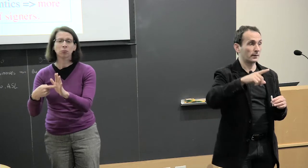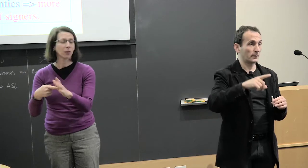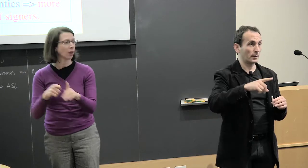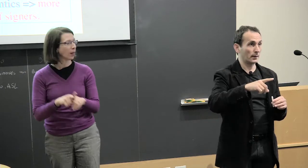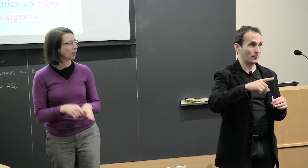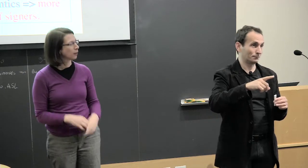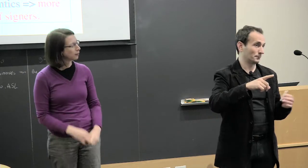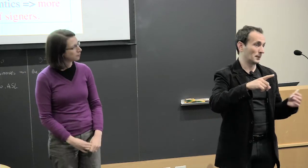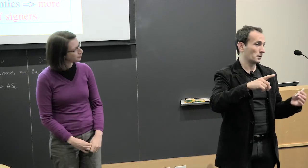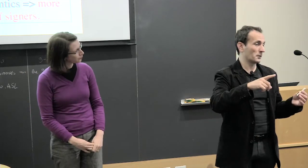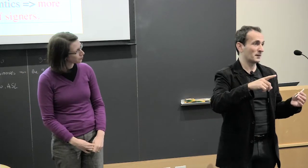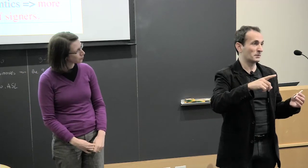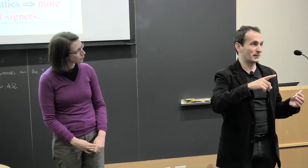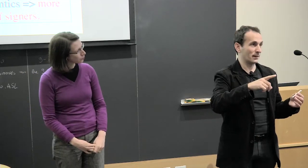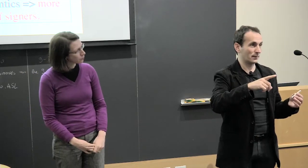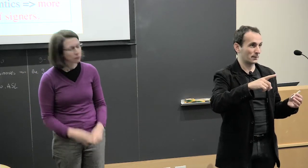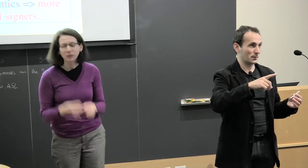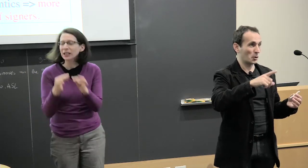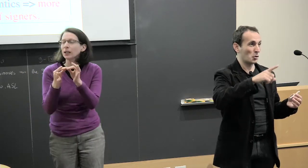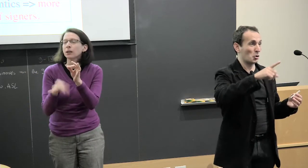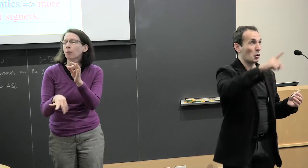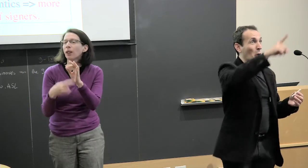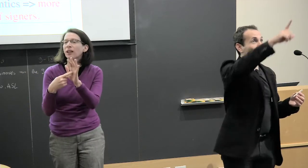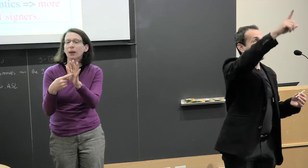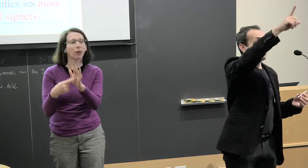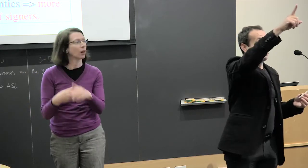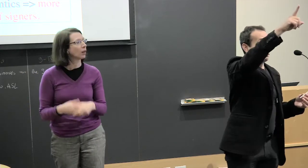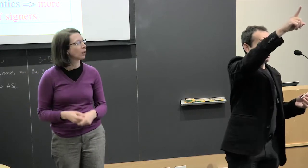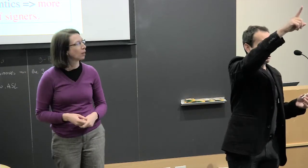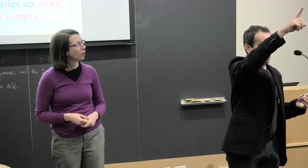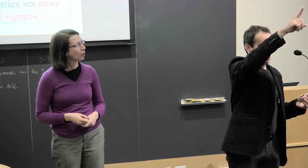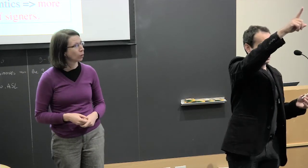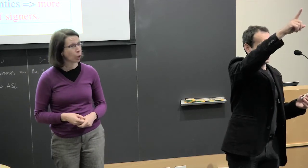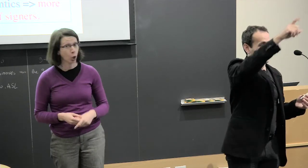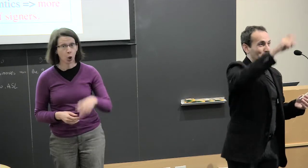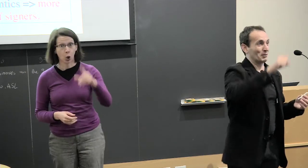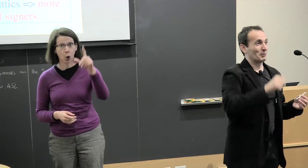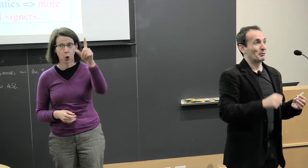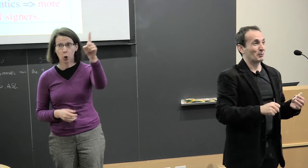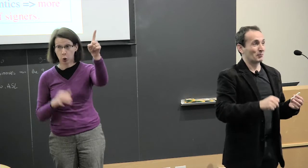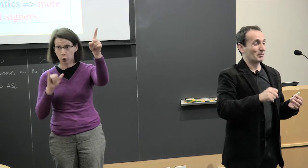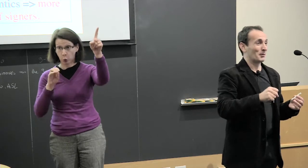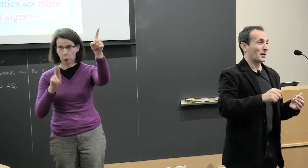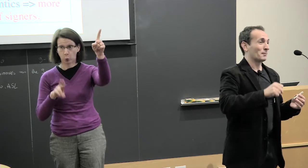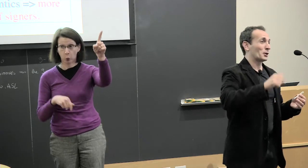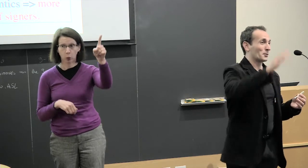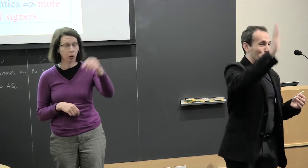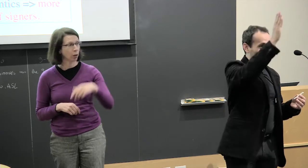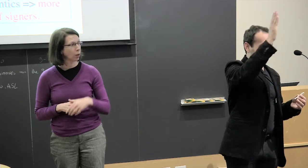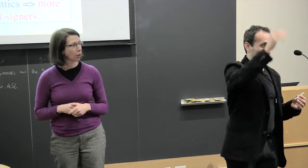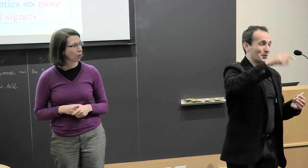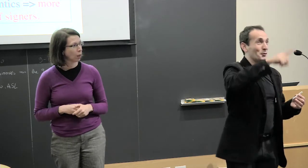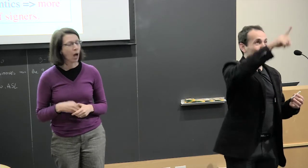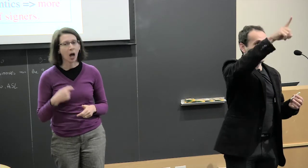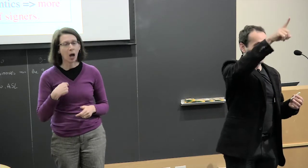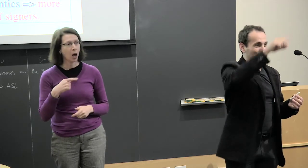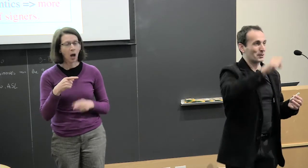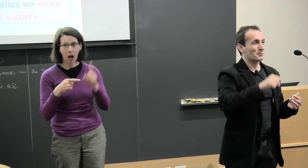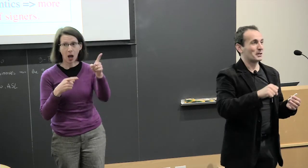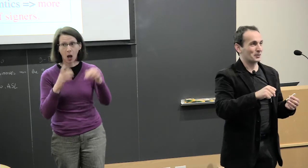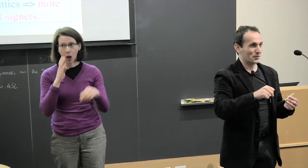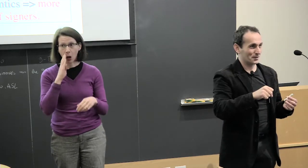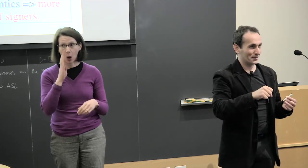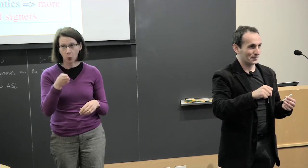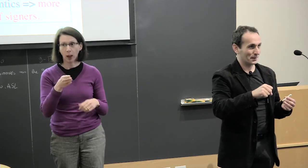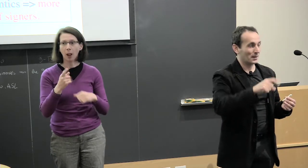something like the simplest case, you know, you, I'm gonna, you know, you, I'm